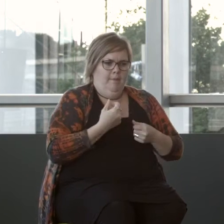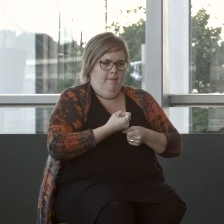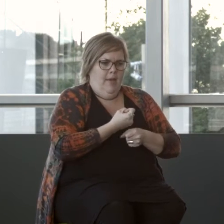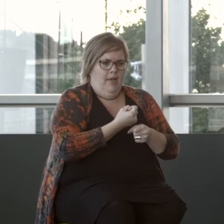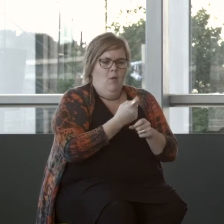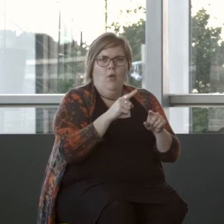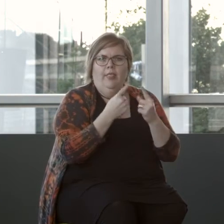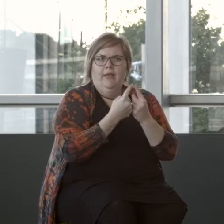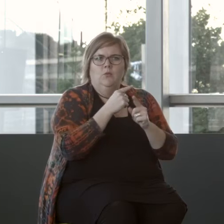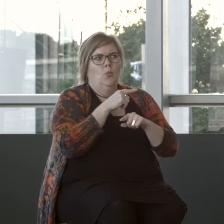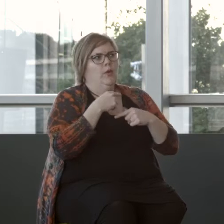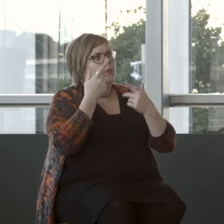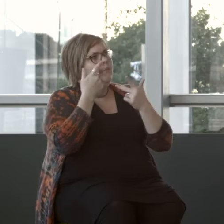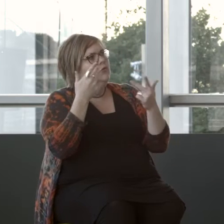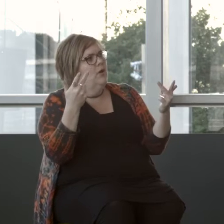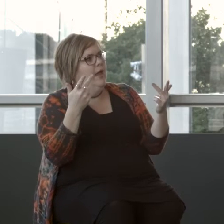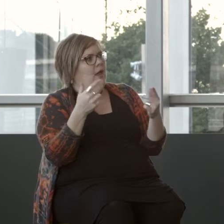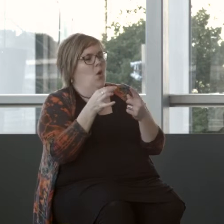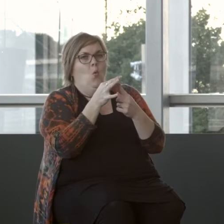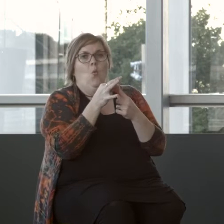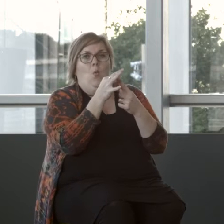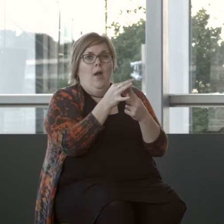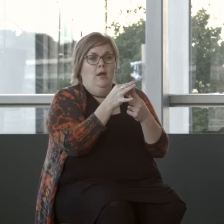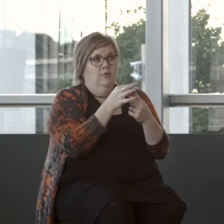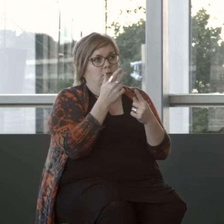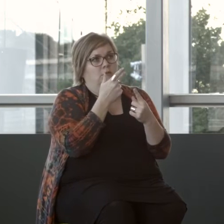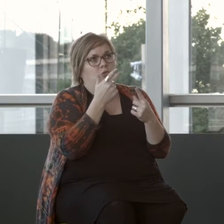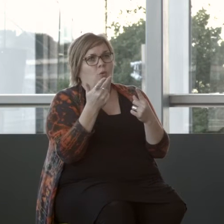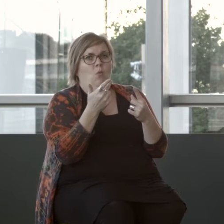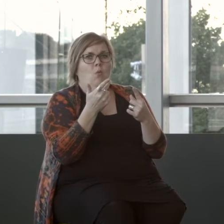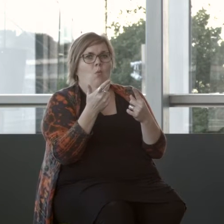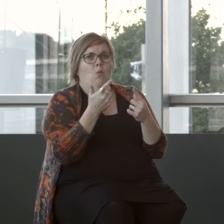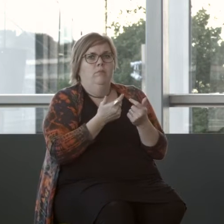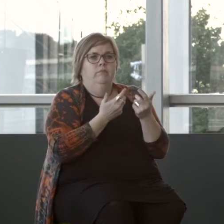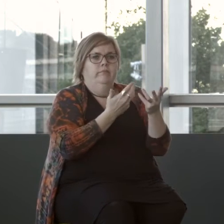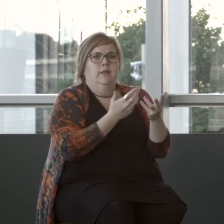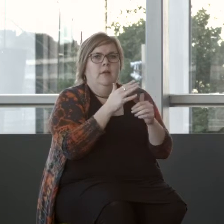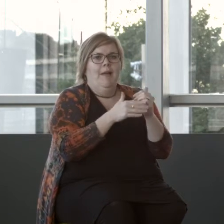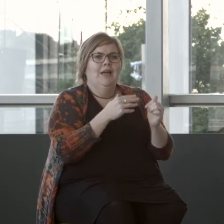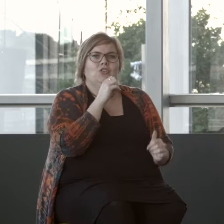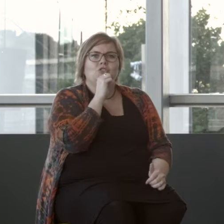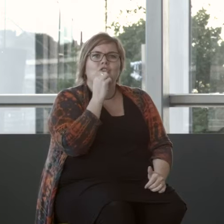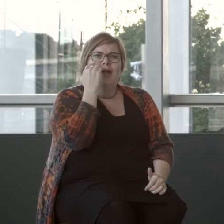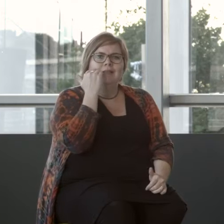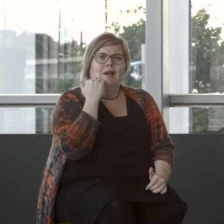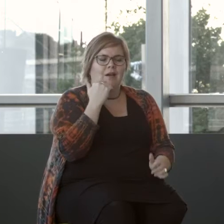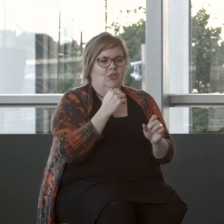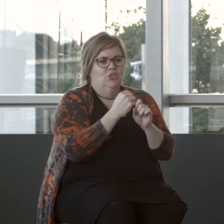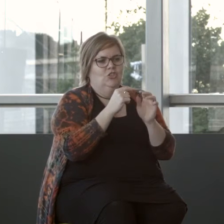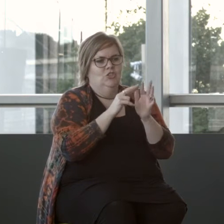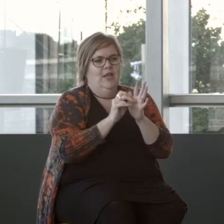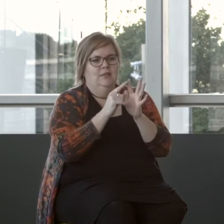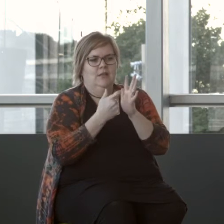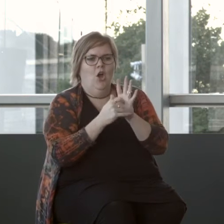things that we were portraying. And one of those things was very much to do with gendered identity representations in the